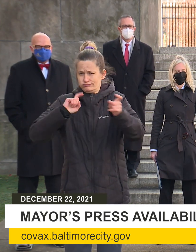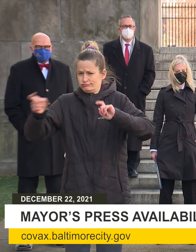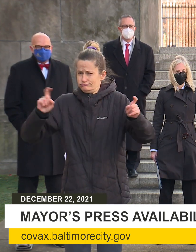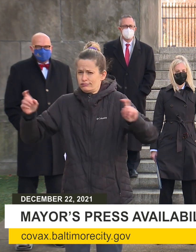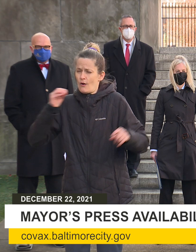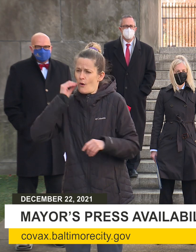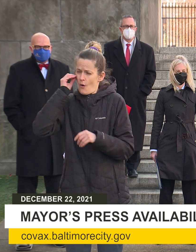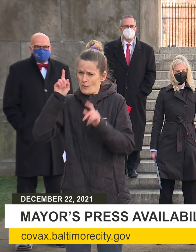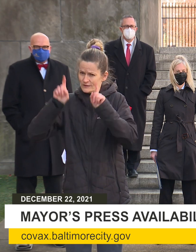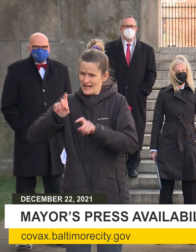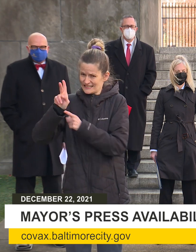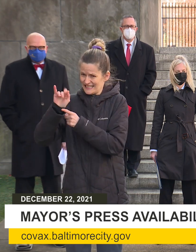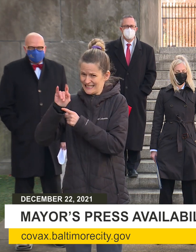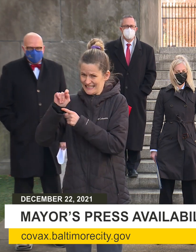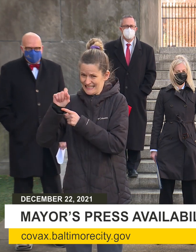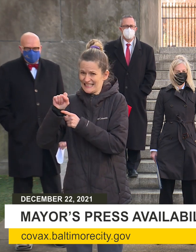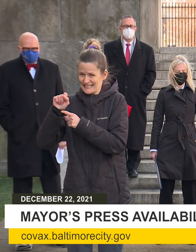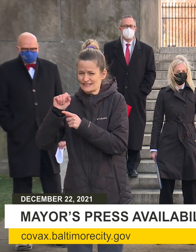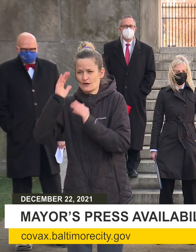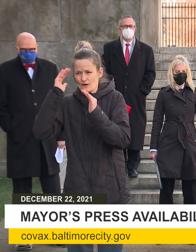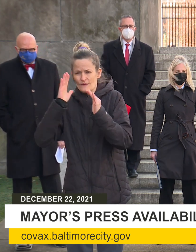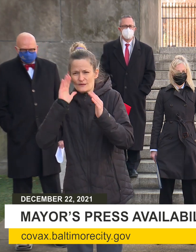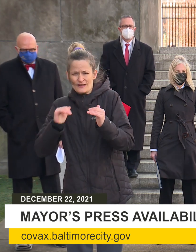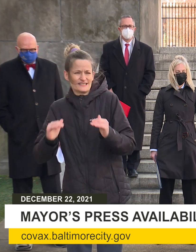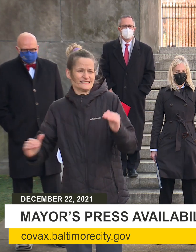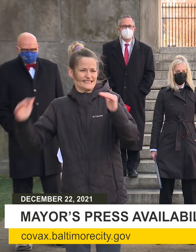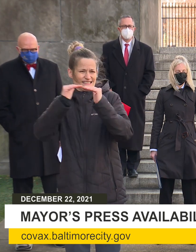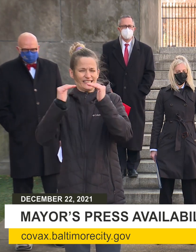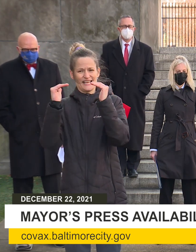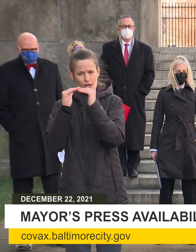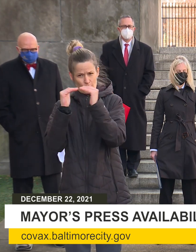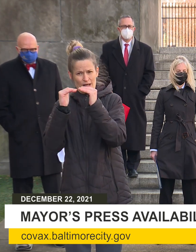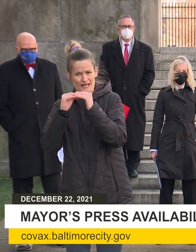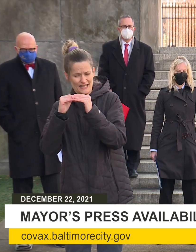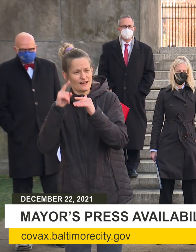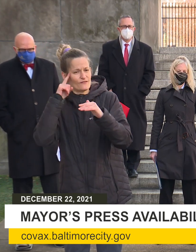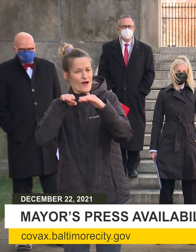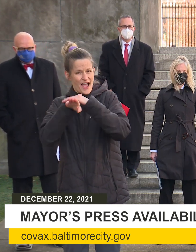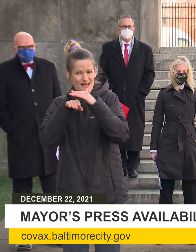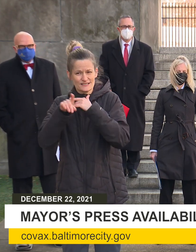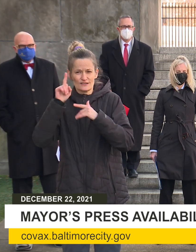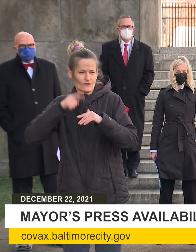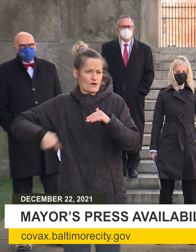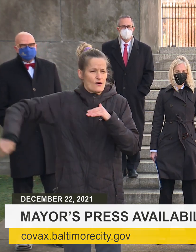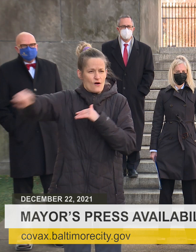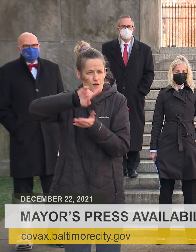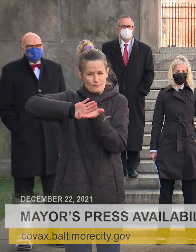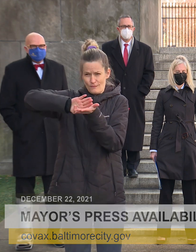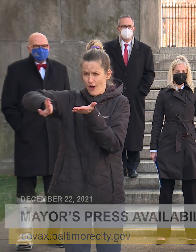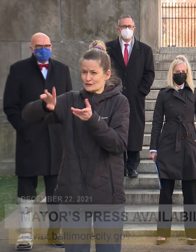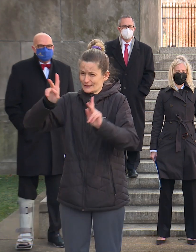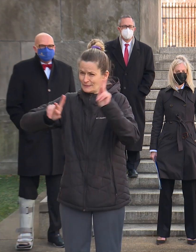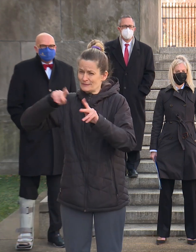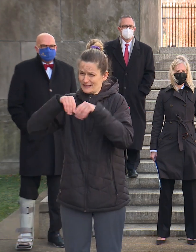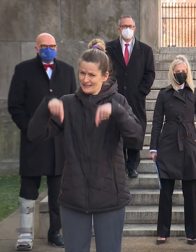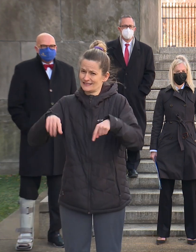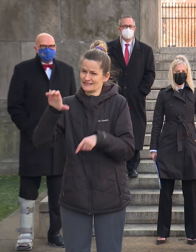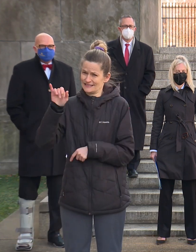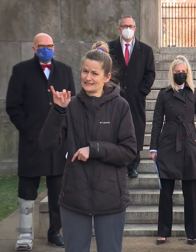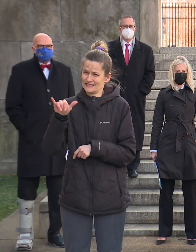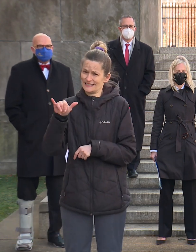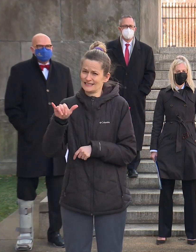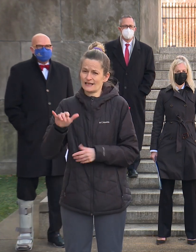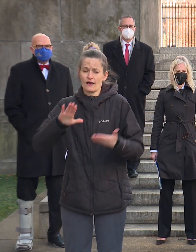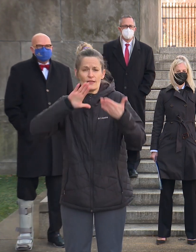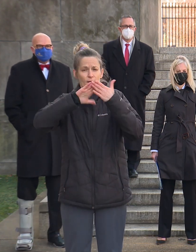particularly focused on increasing access and availability to our marginalized populations, our communities that have been disproportionately impacted